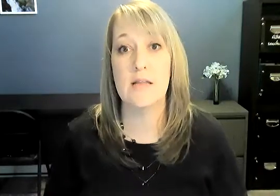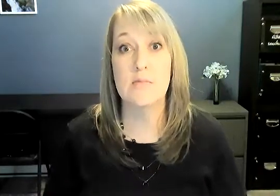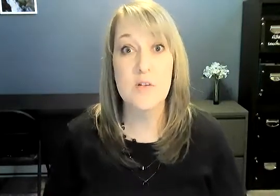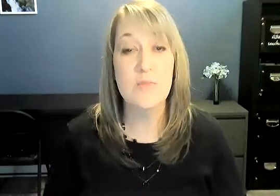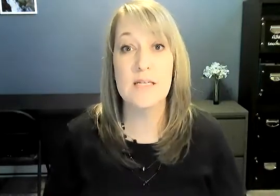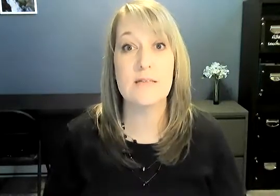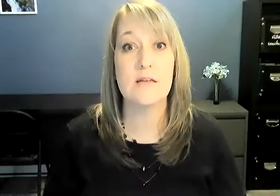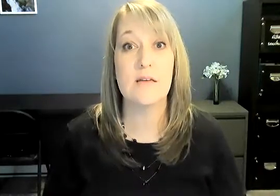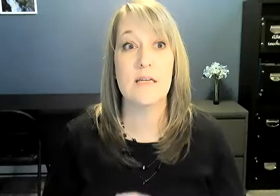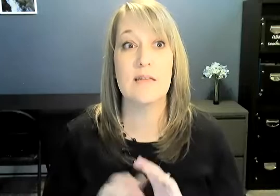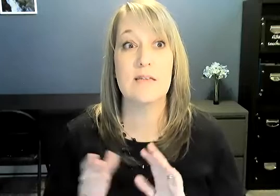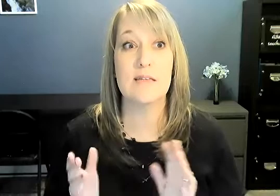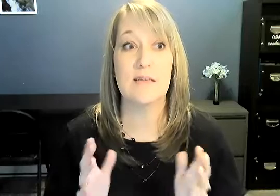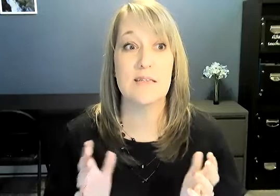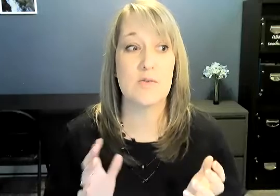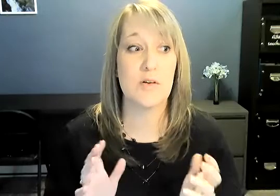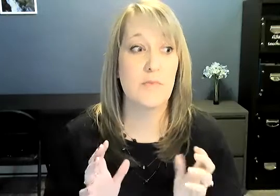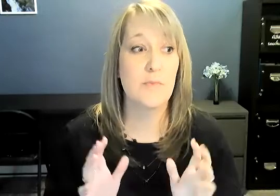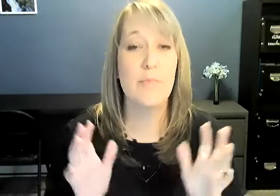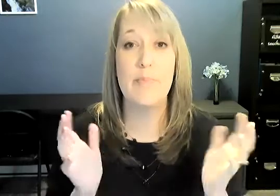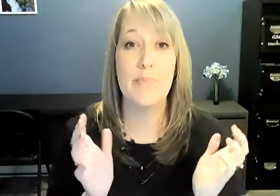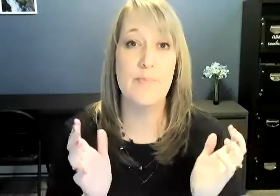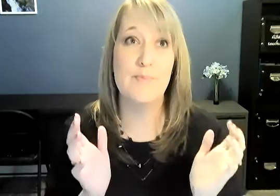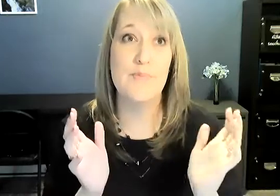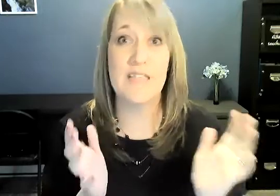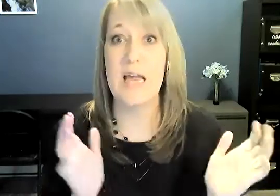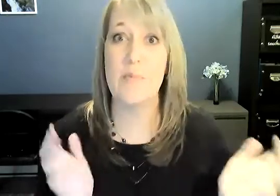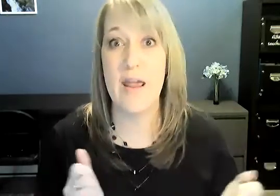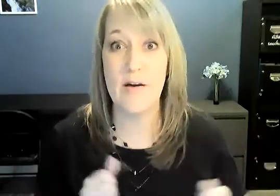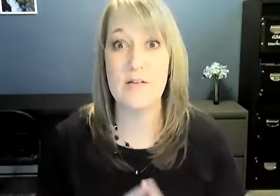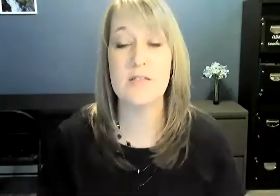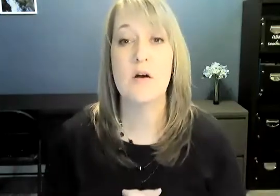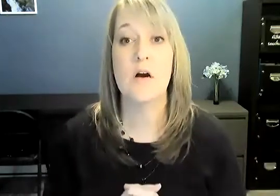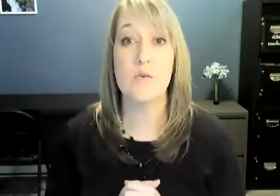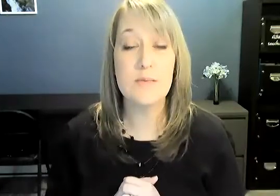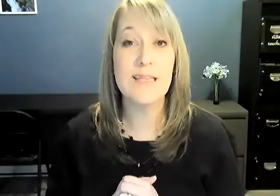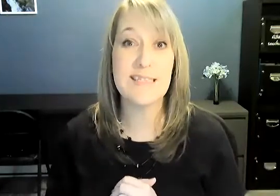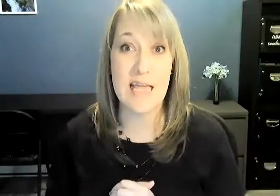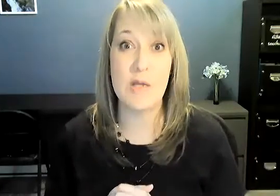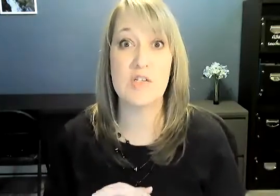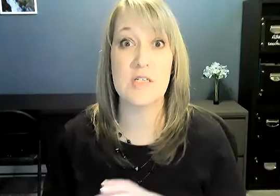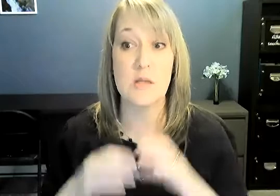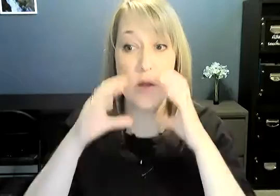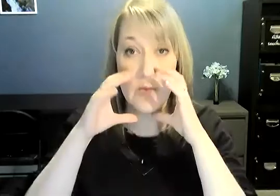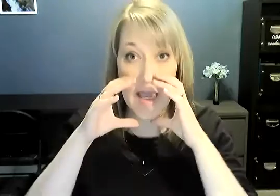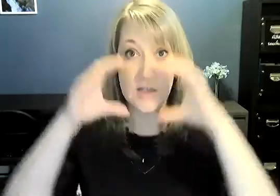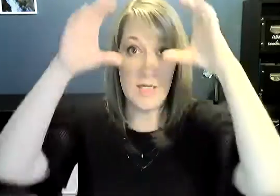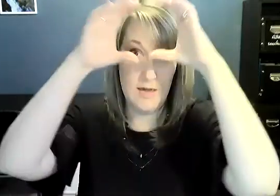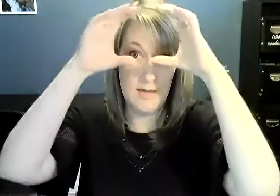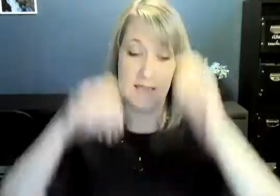the movements in these sort of sign pairs are going to be the same. It's just the location that's